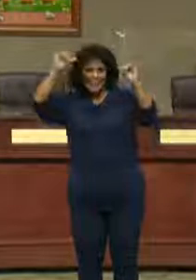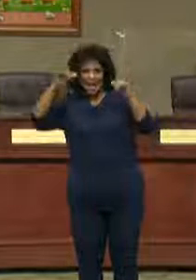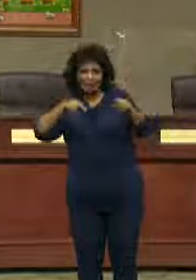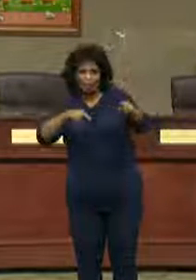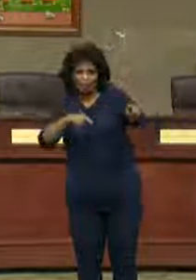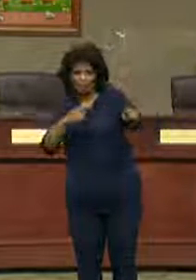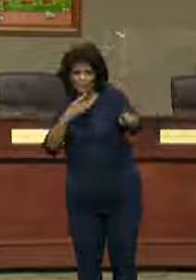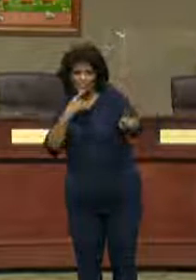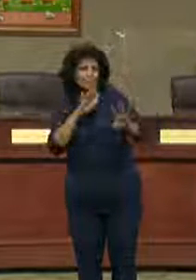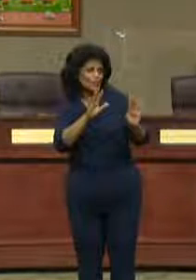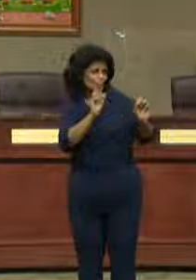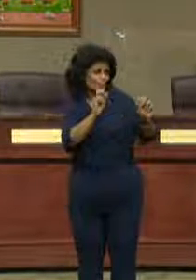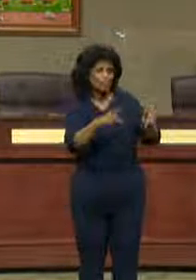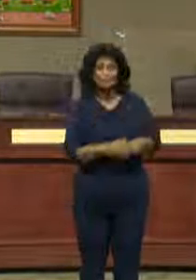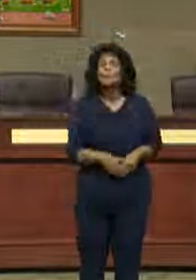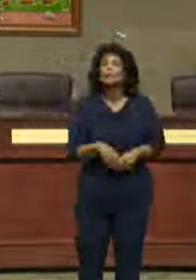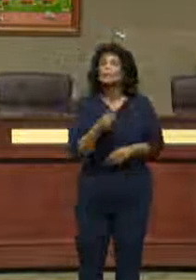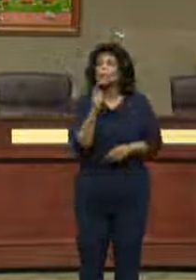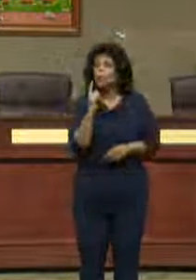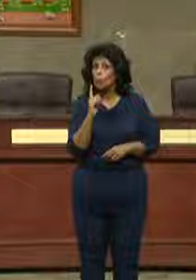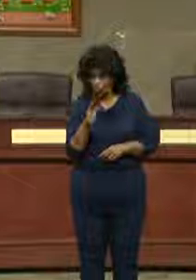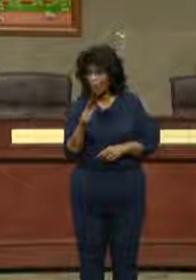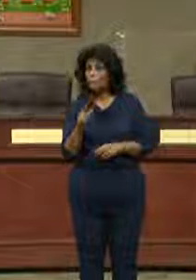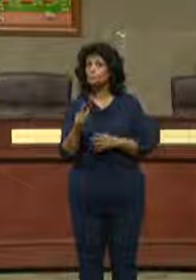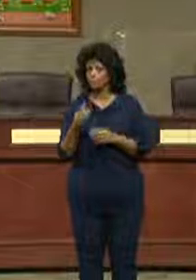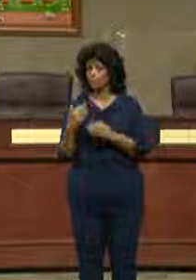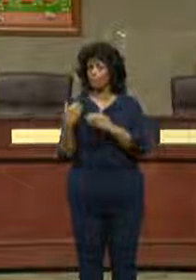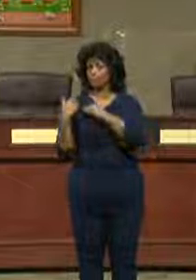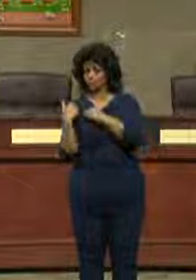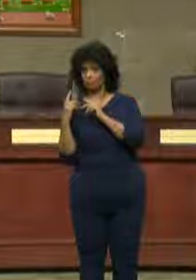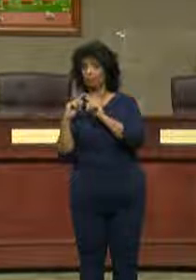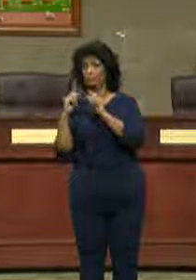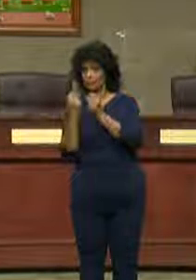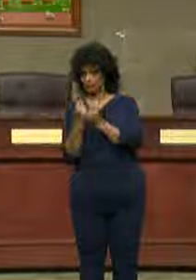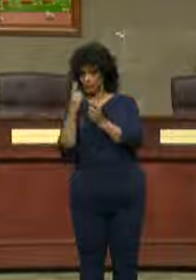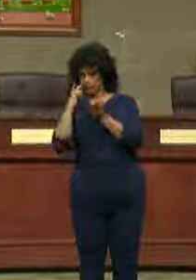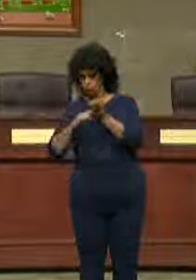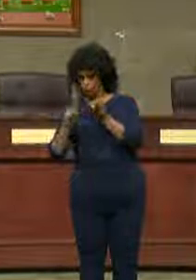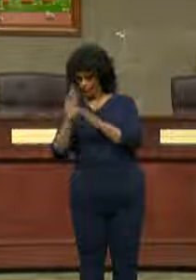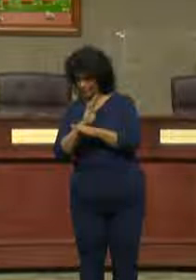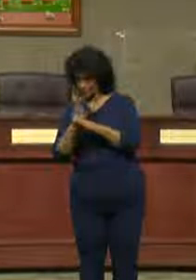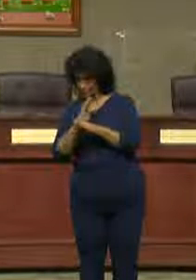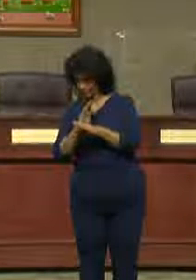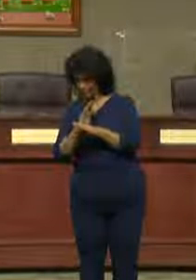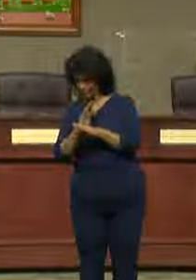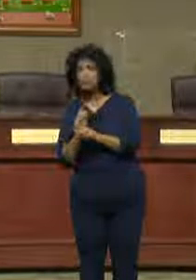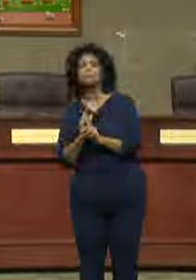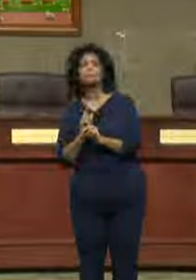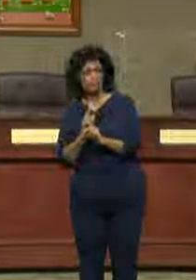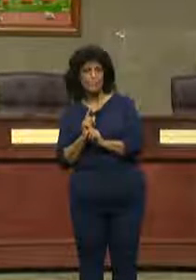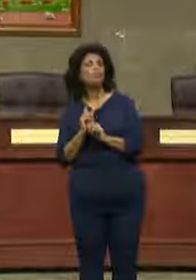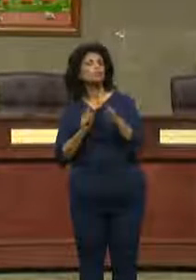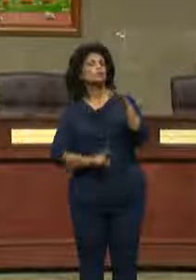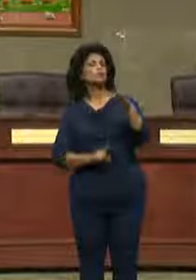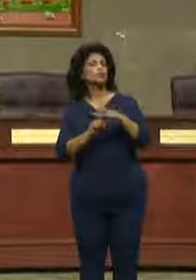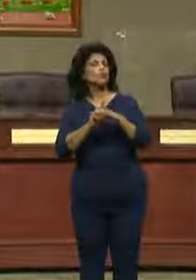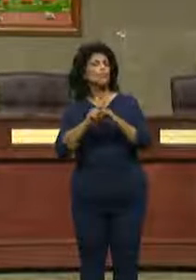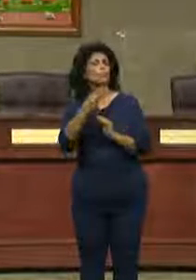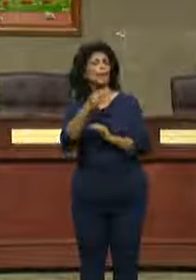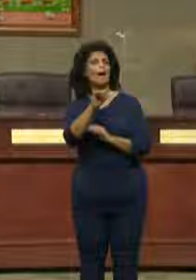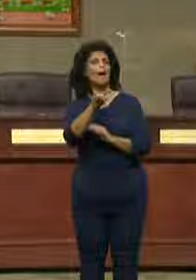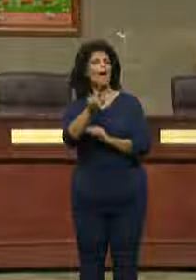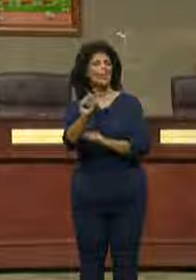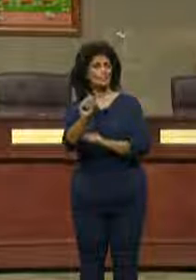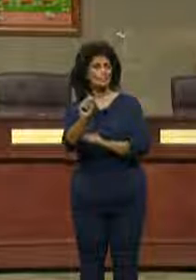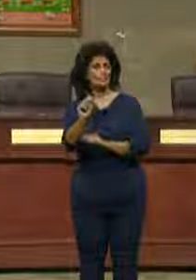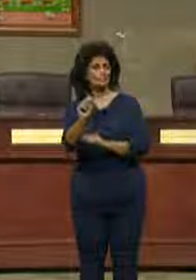conducted an unannounced visit to the Hyatt Regency Friday, which was the site of the CPAC convention. They